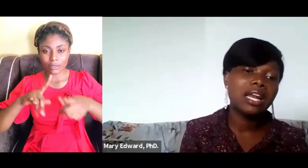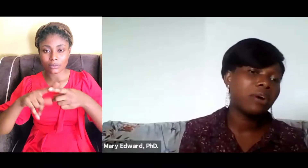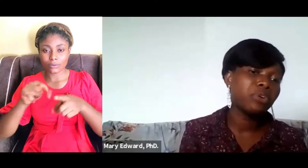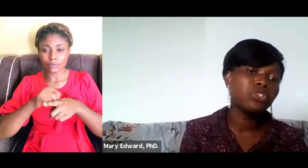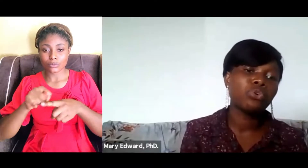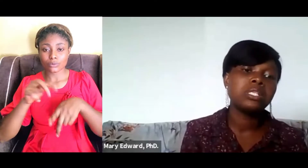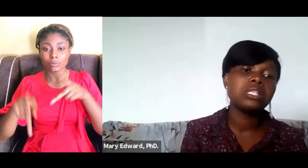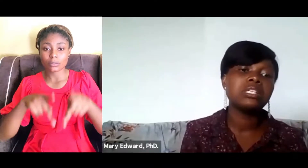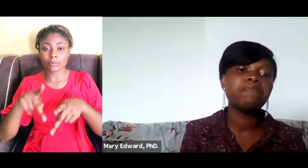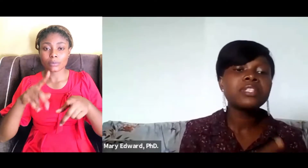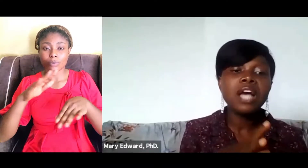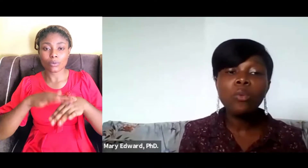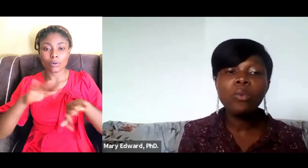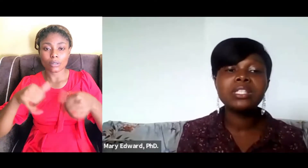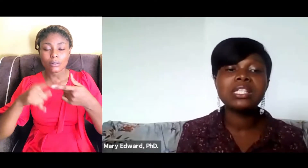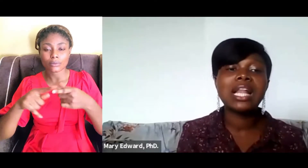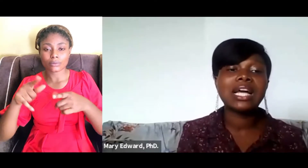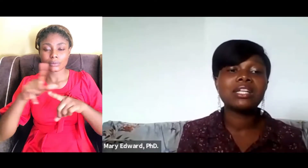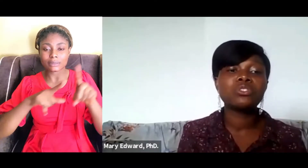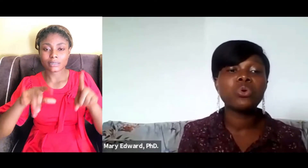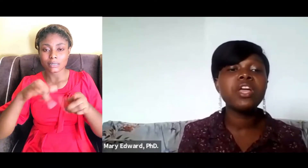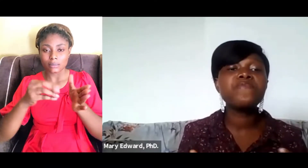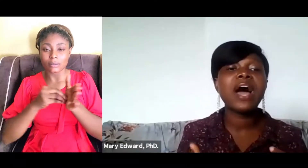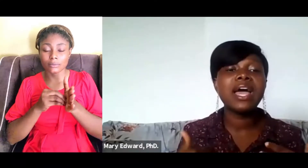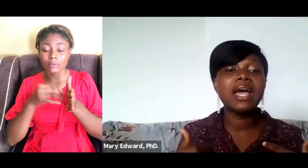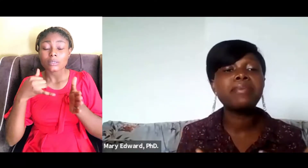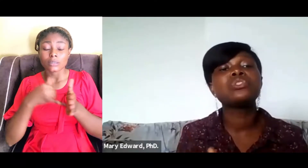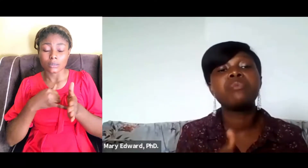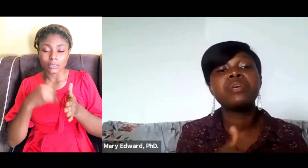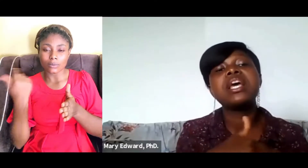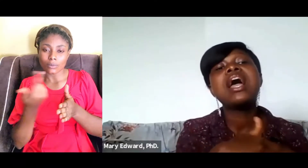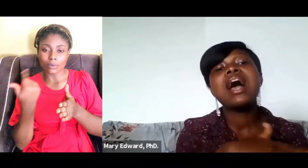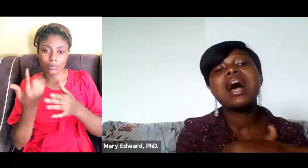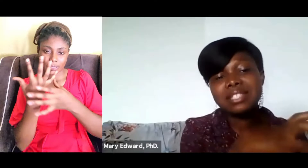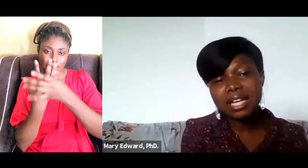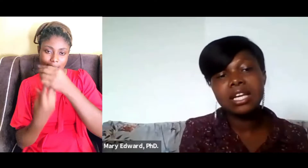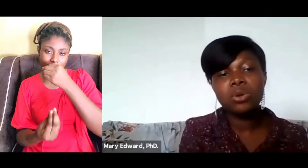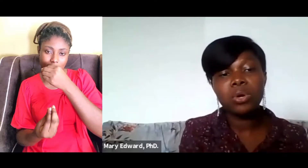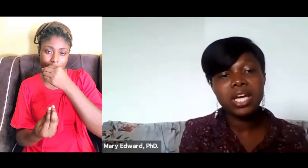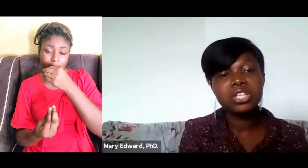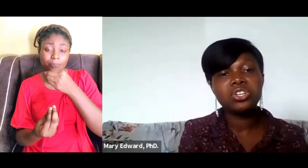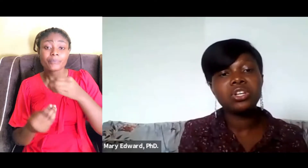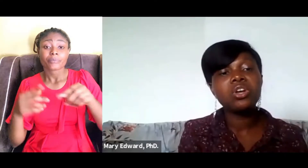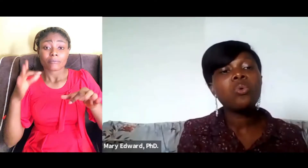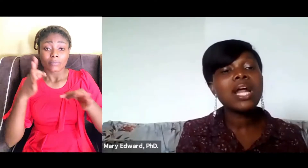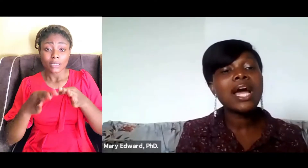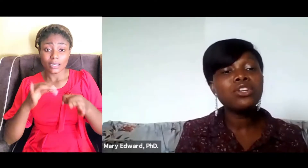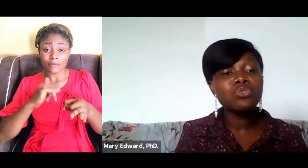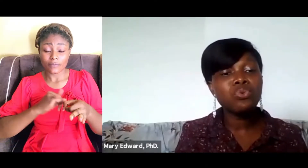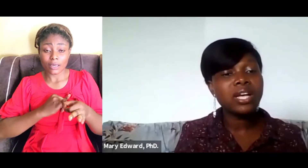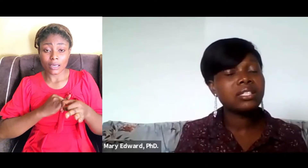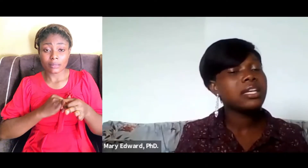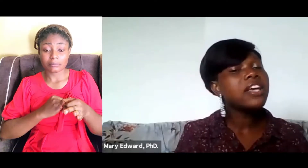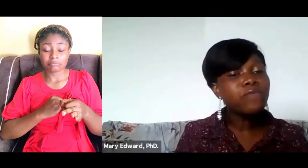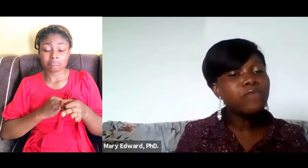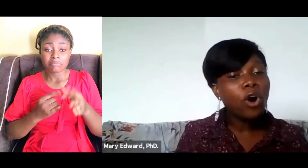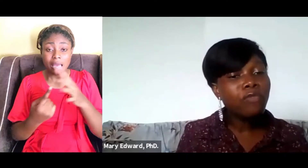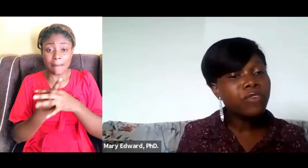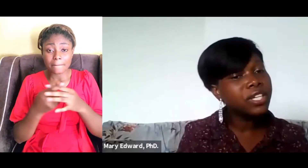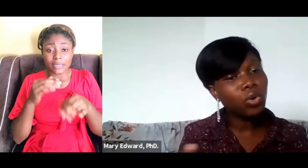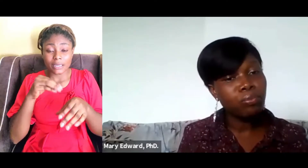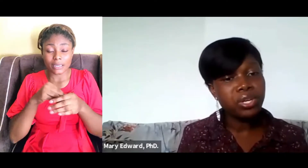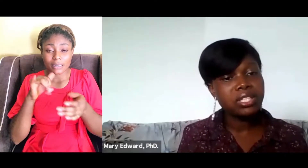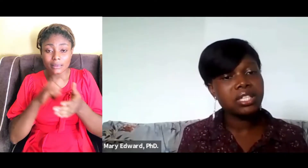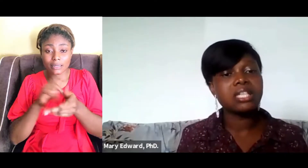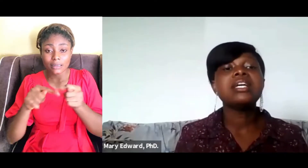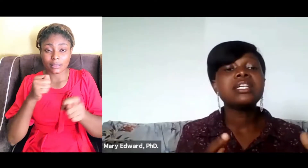own language documentation, they are always lacking. So if I happen to be at such a location, what I do is